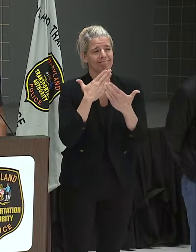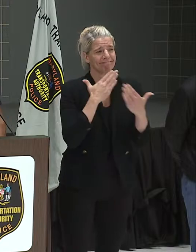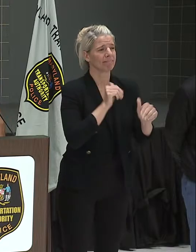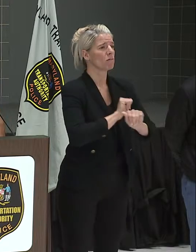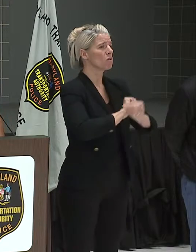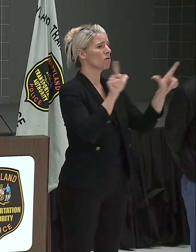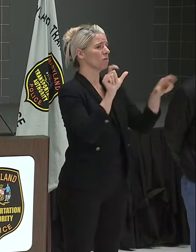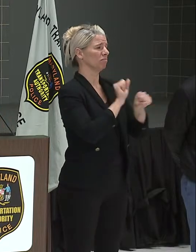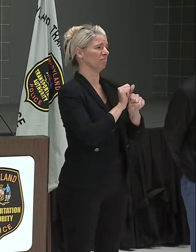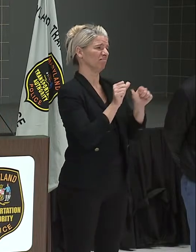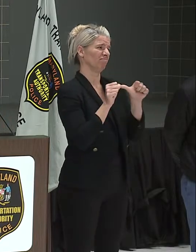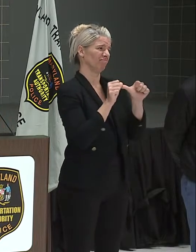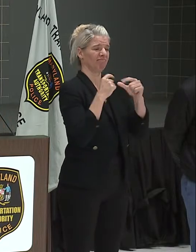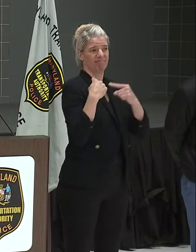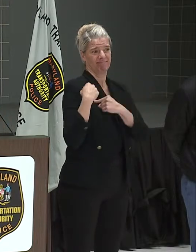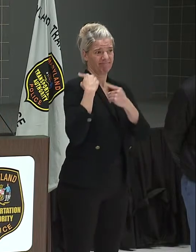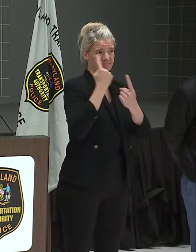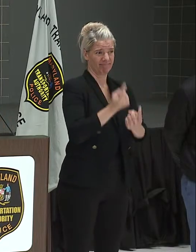continued to do on this.